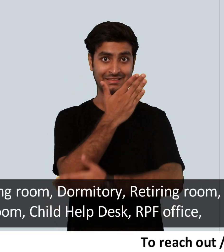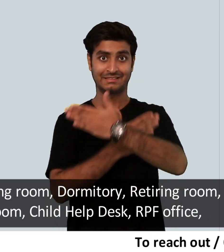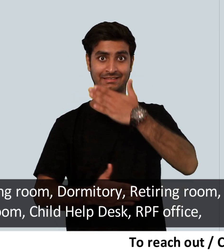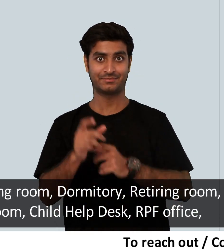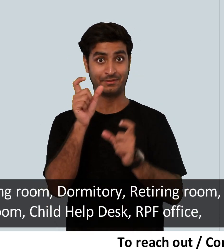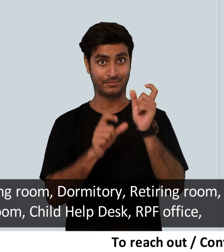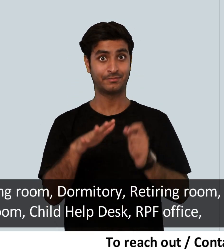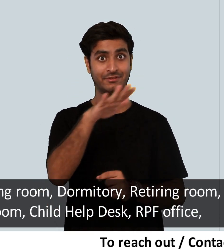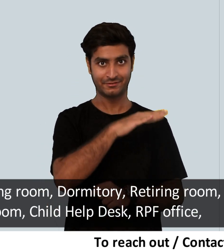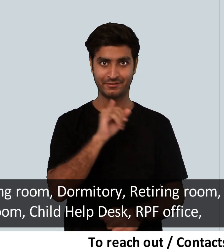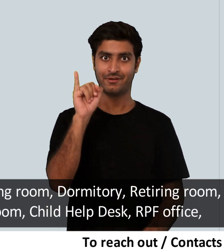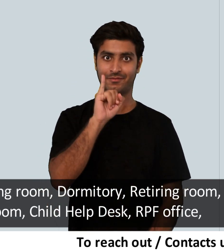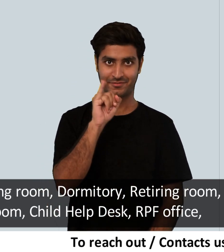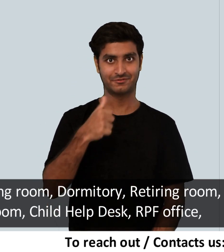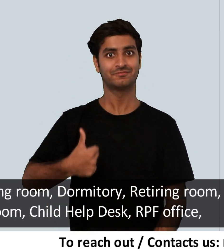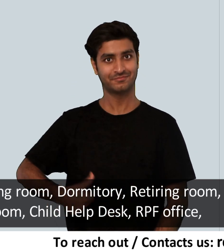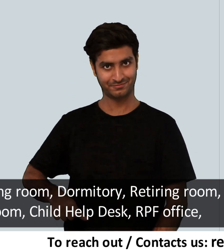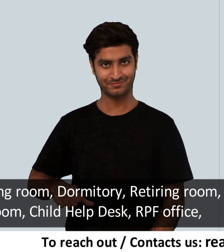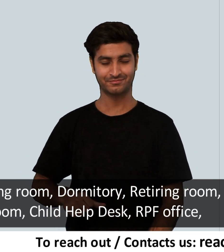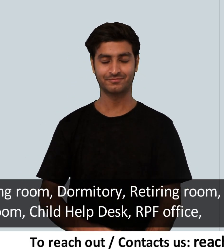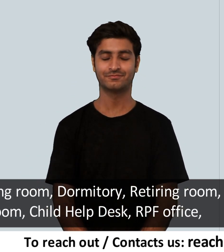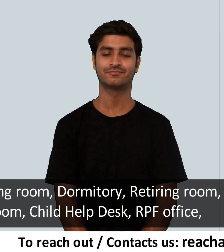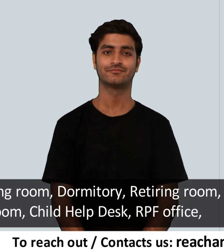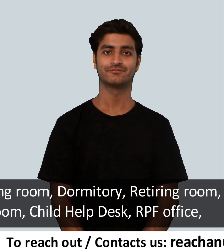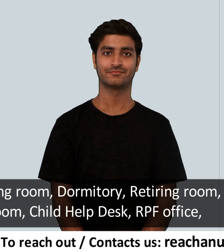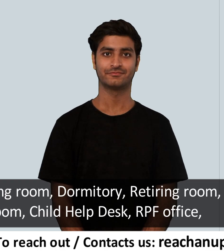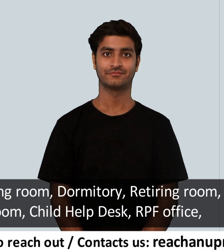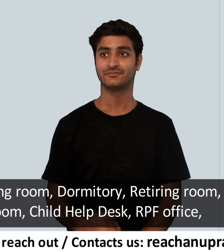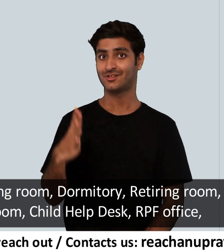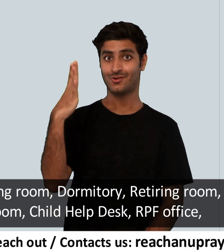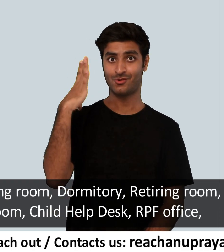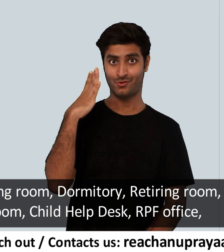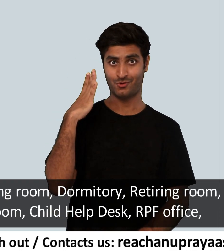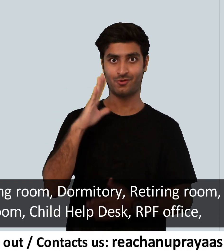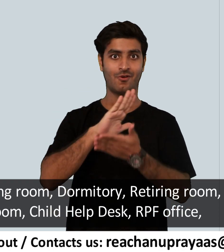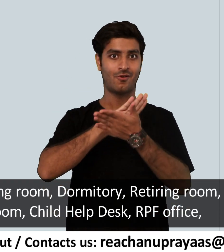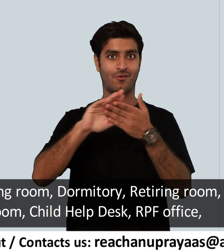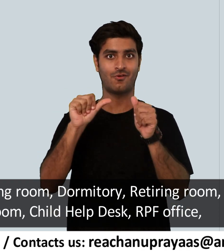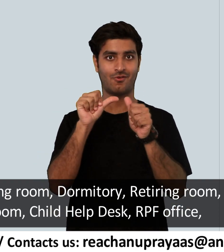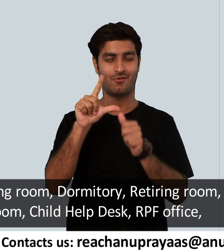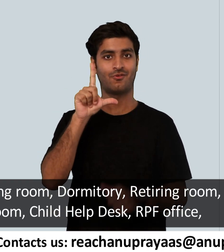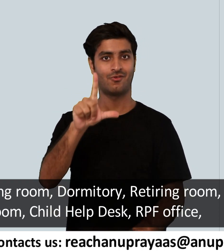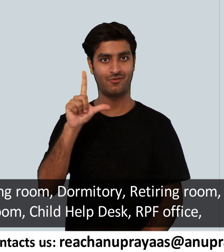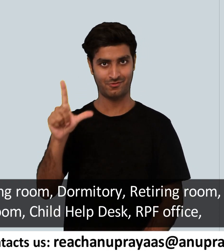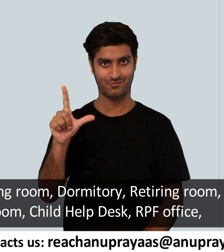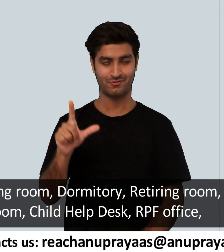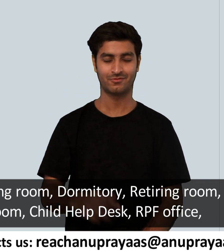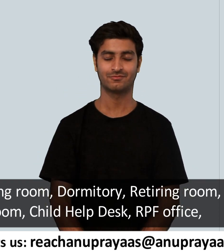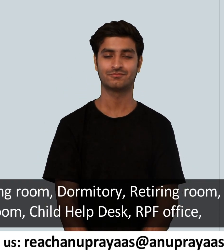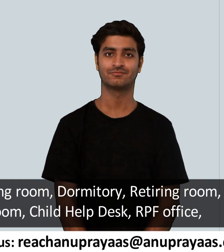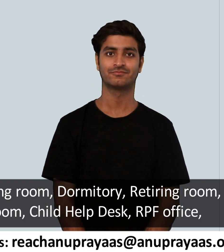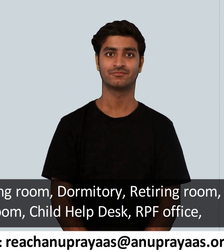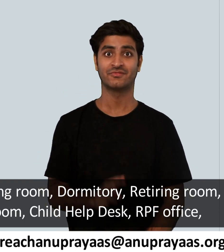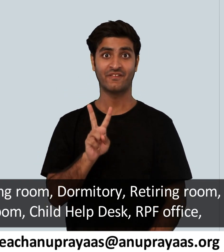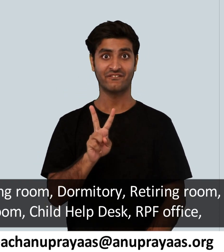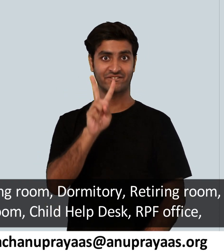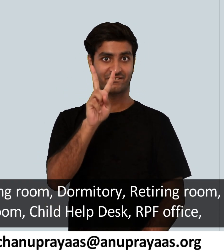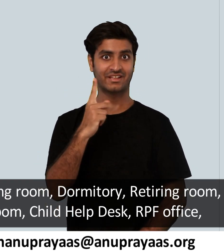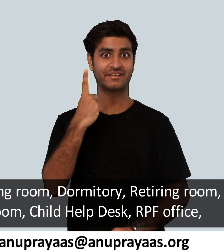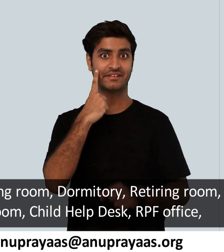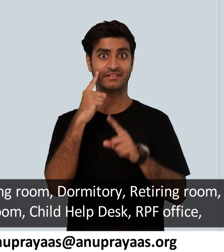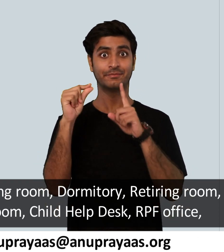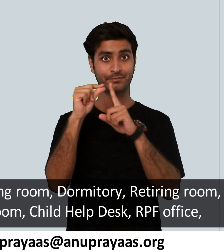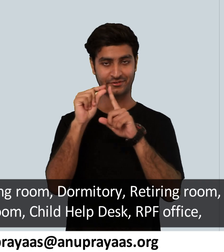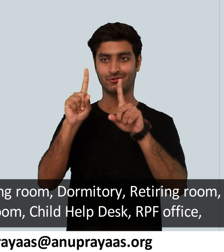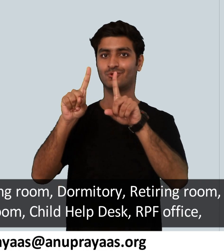hall, VIP room, upper class waiting room, dormitory, retiring room, refreshment room,